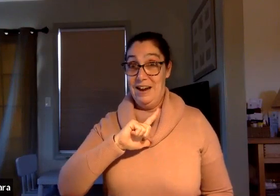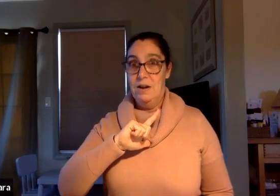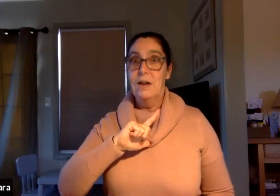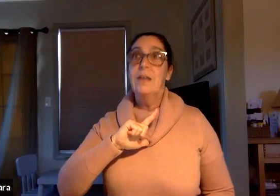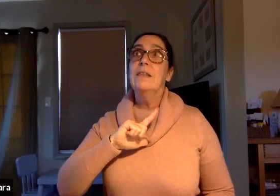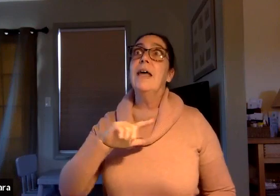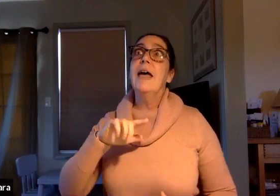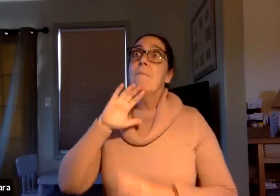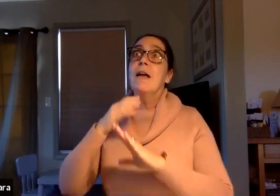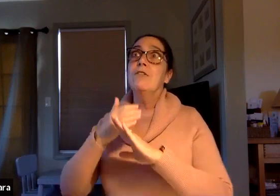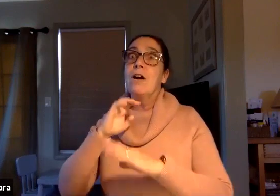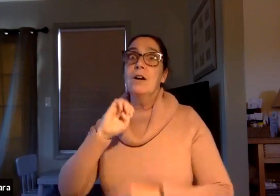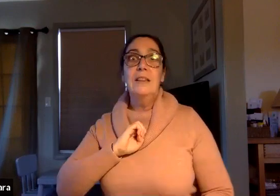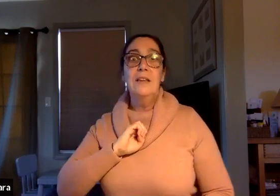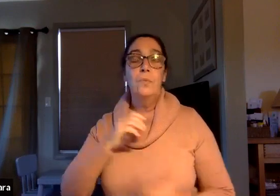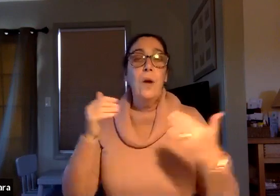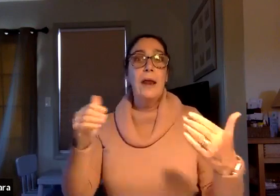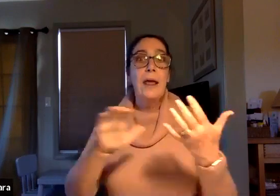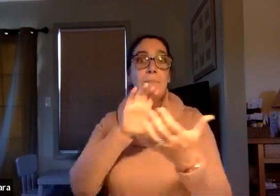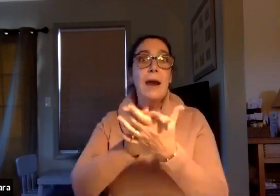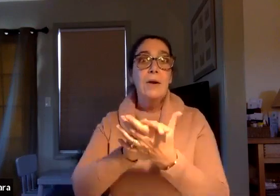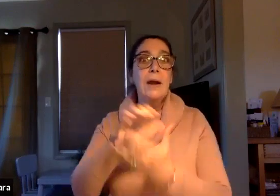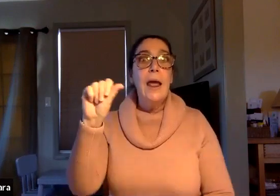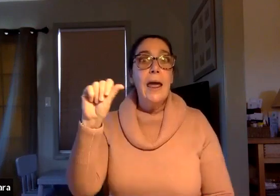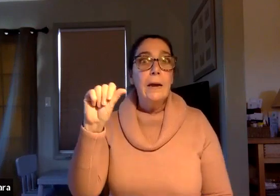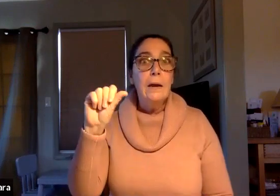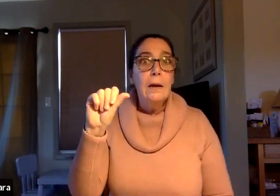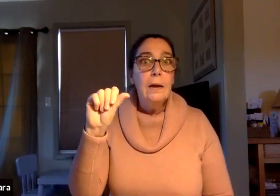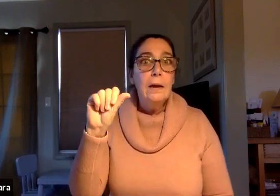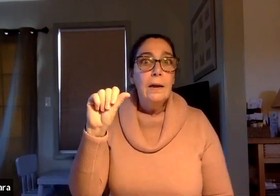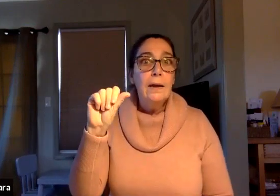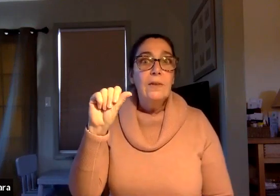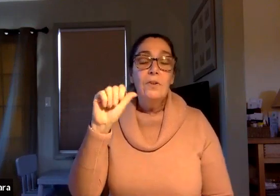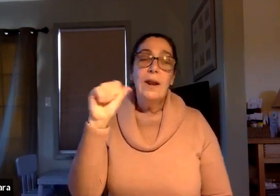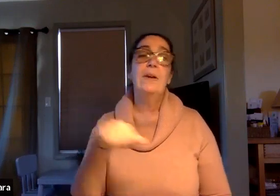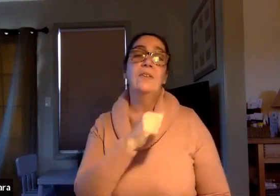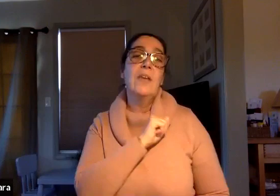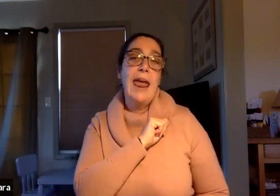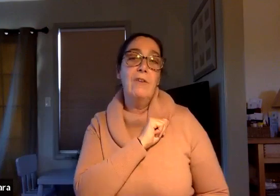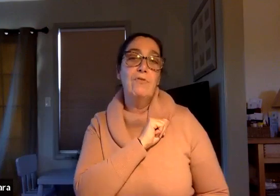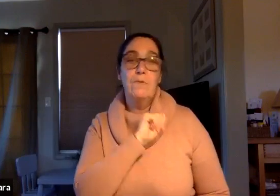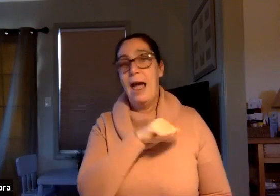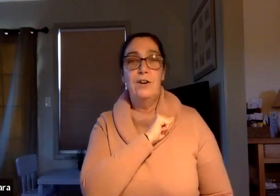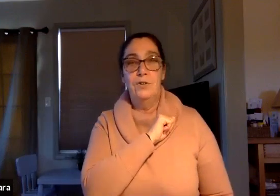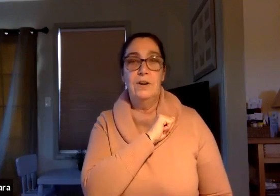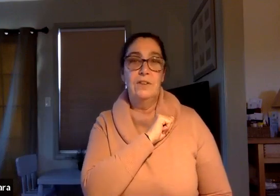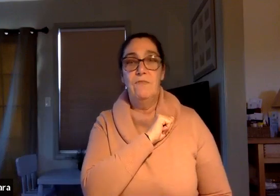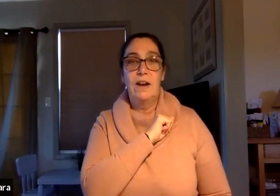there. Then my daughter Elise went and married an A. So now he's Andrew for attitude because he wrecked it